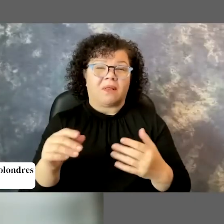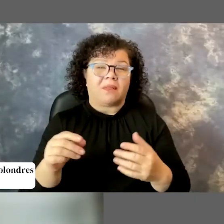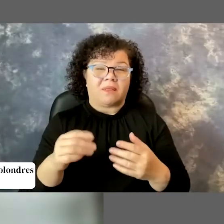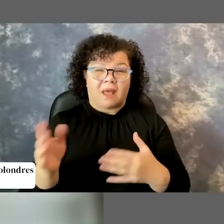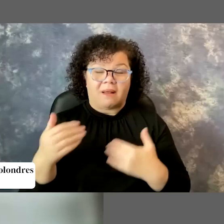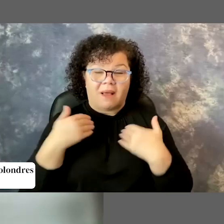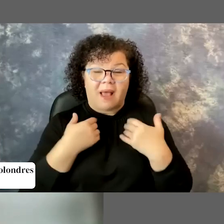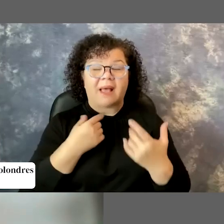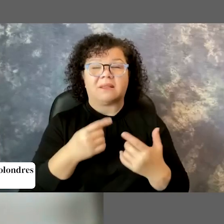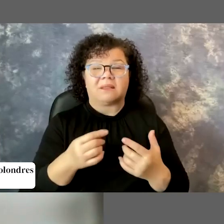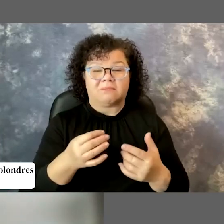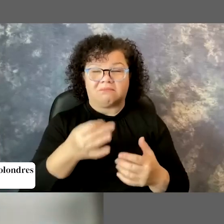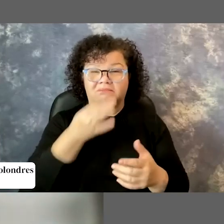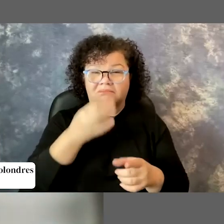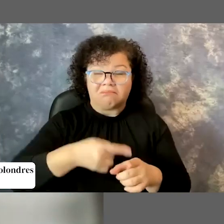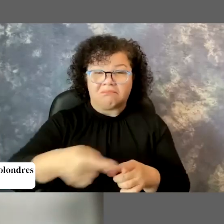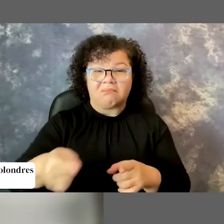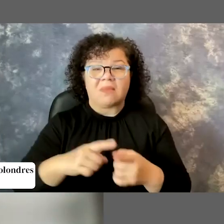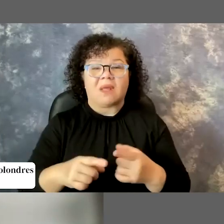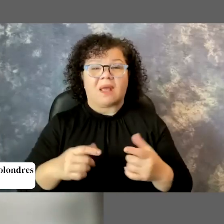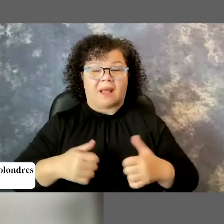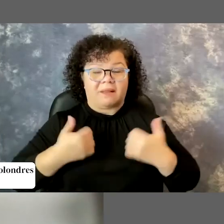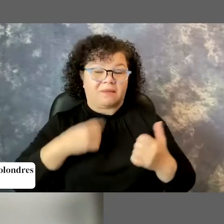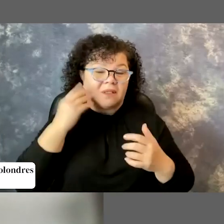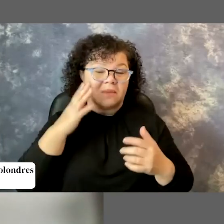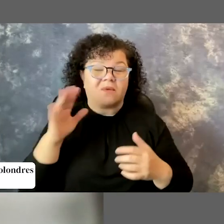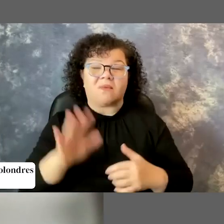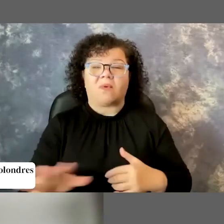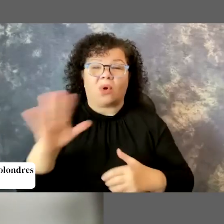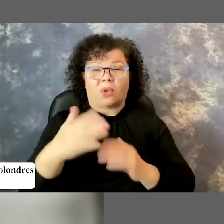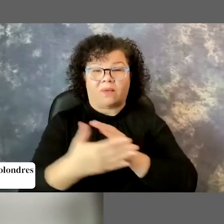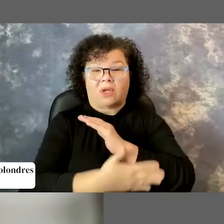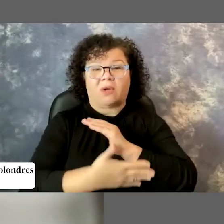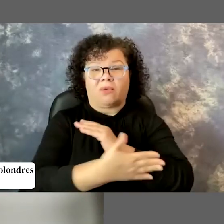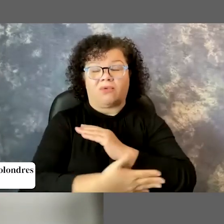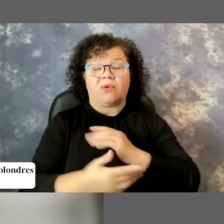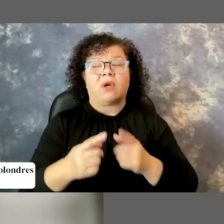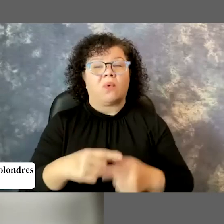lived experience from across the country. One of the leading reasons why